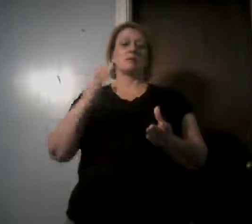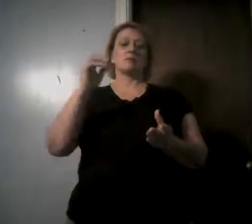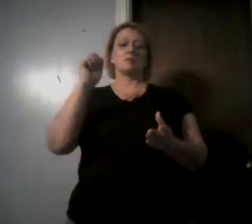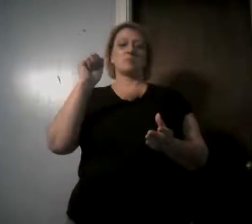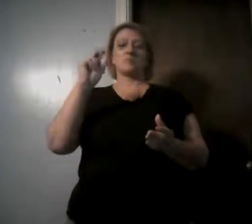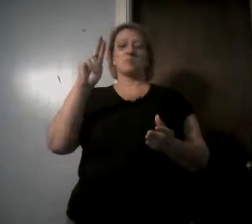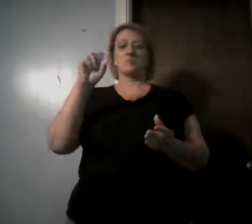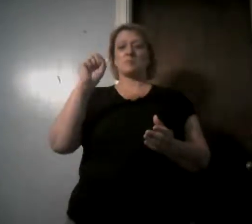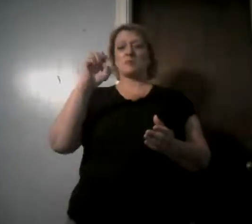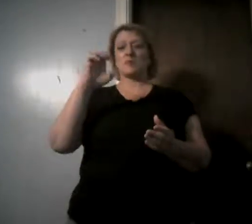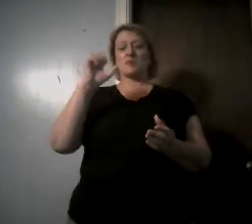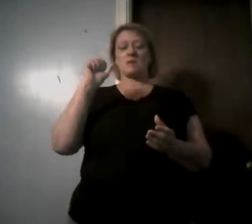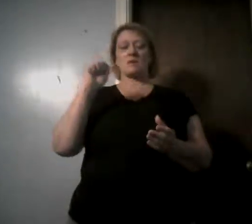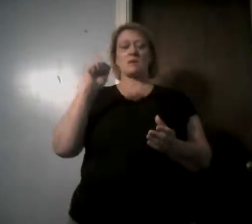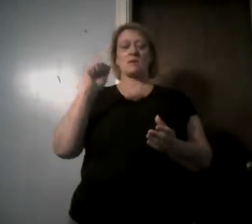scrotum,